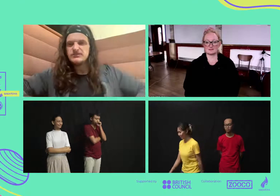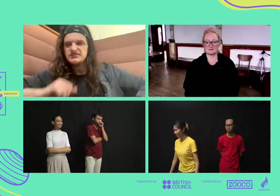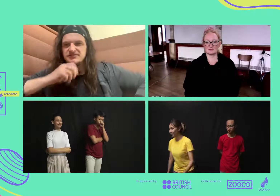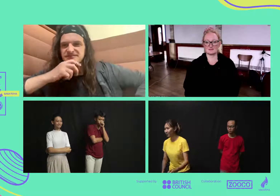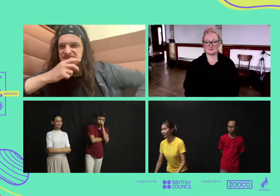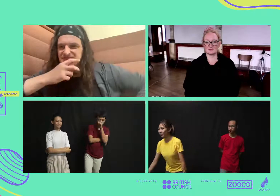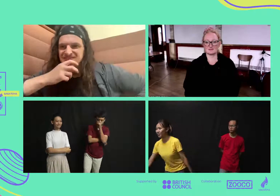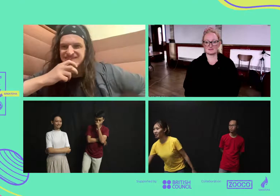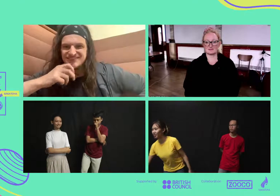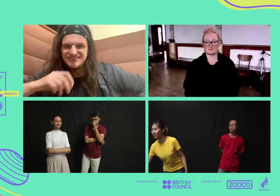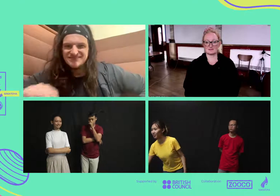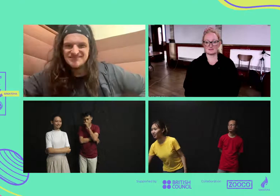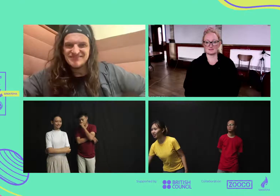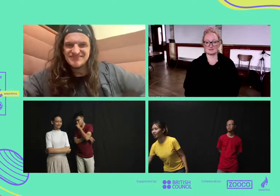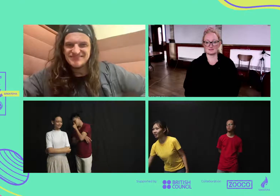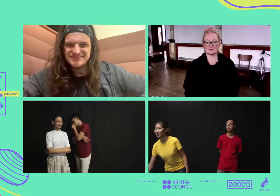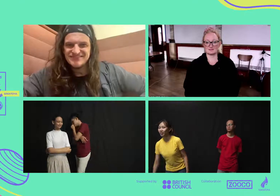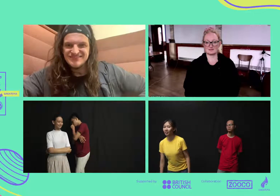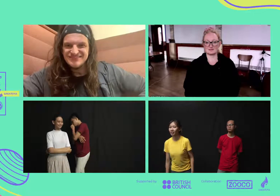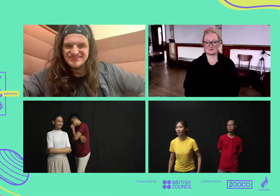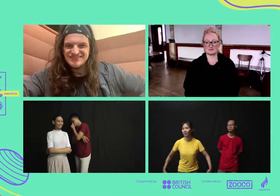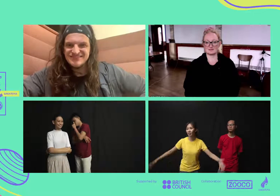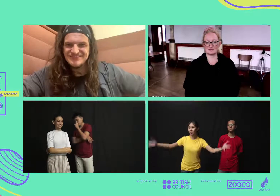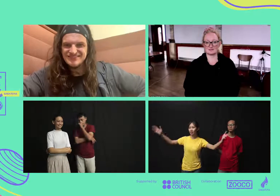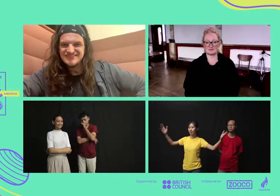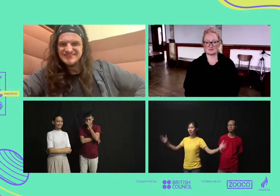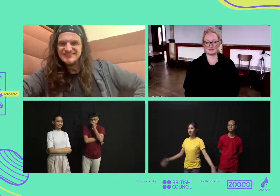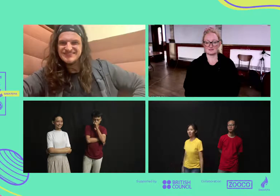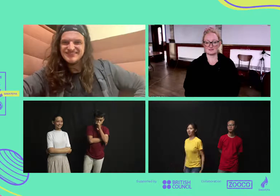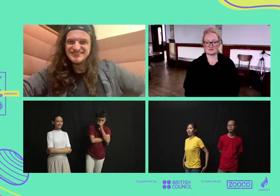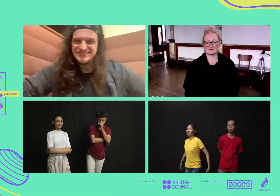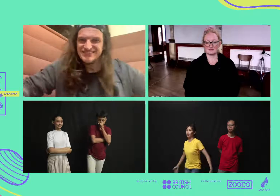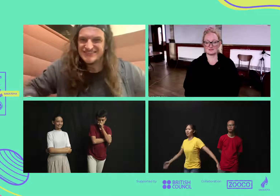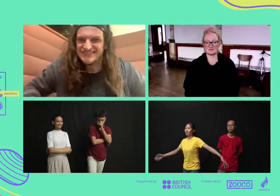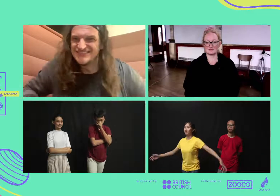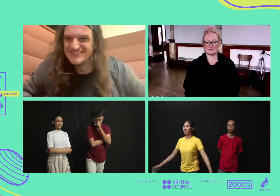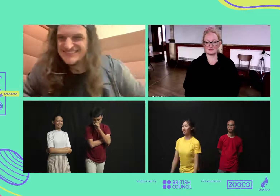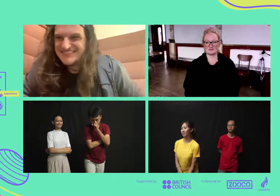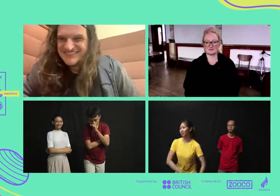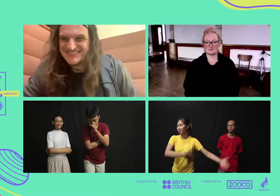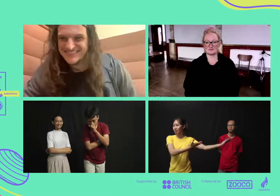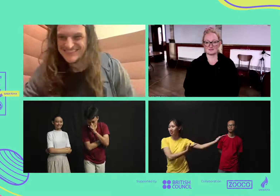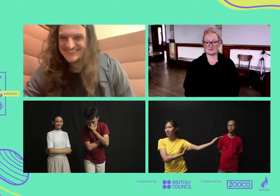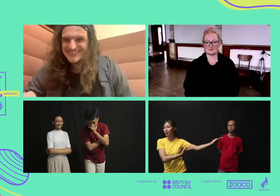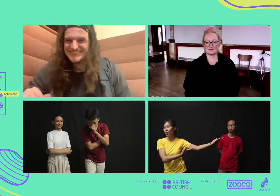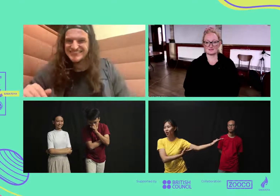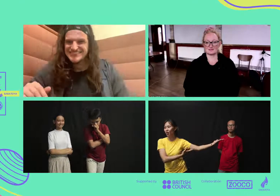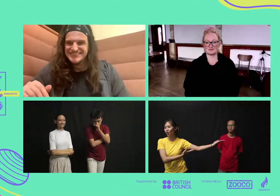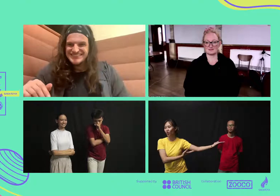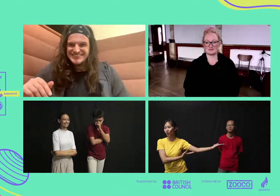So who is proud to be an Indonesian? Who wants to show me what your place looks like?